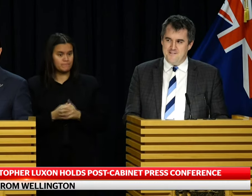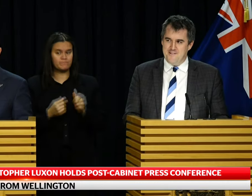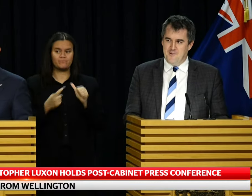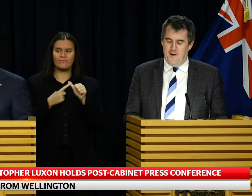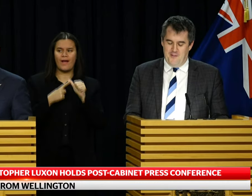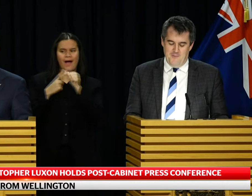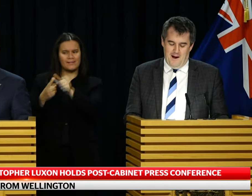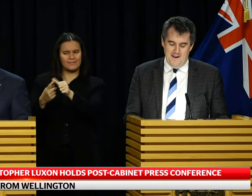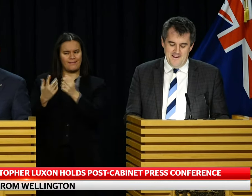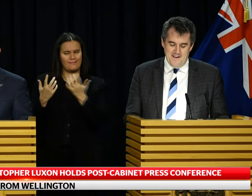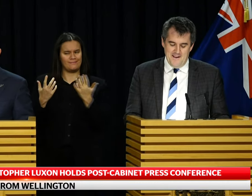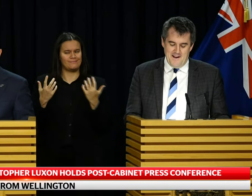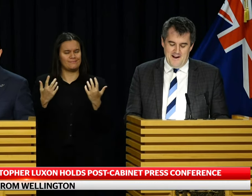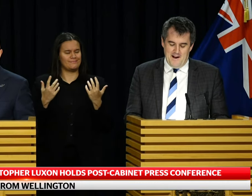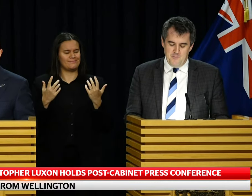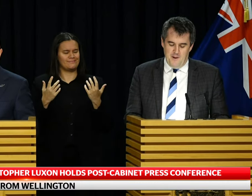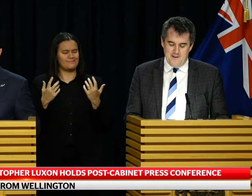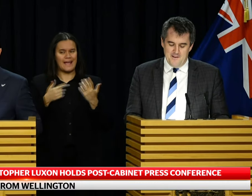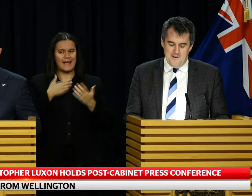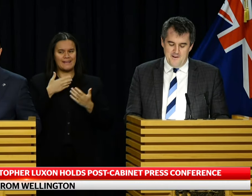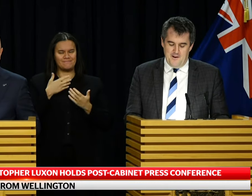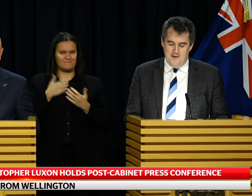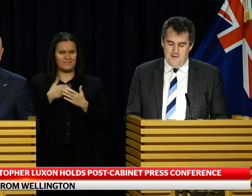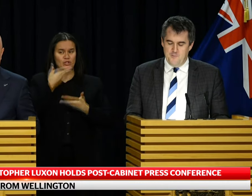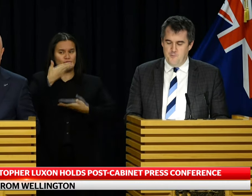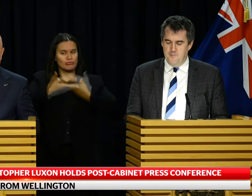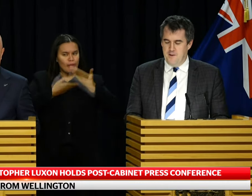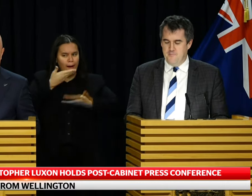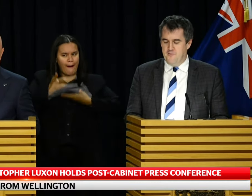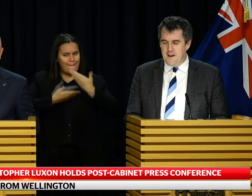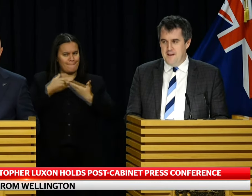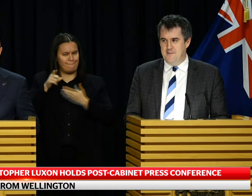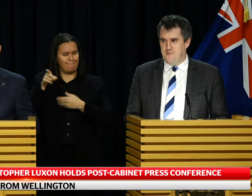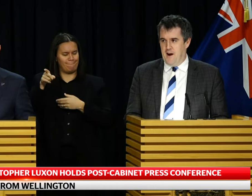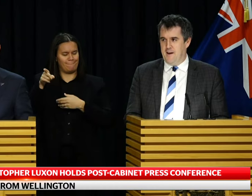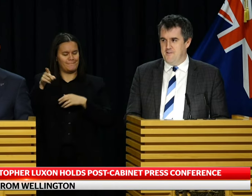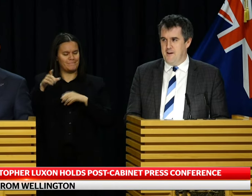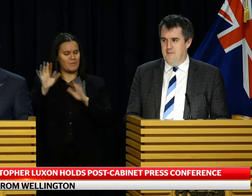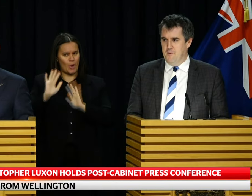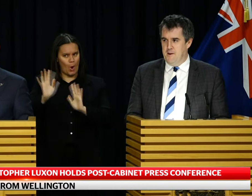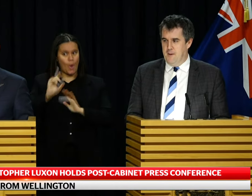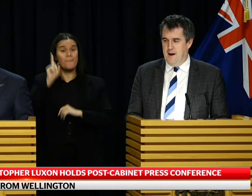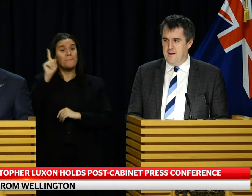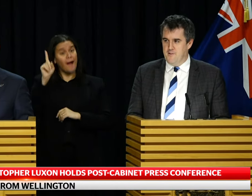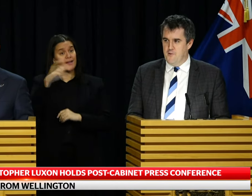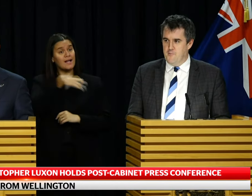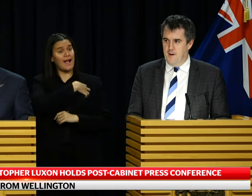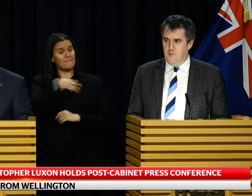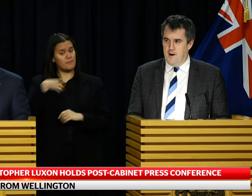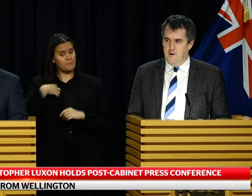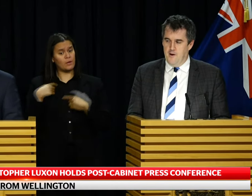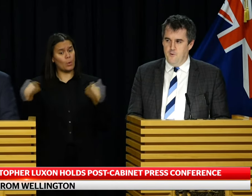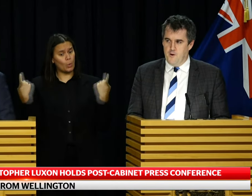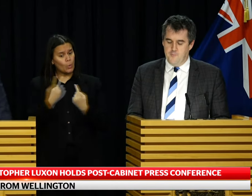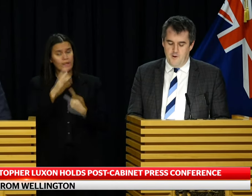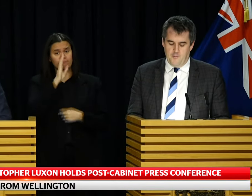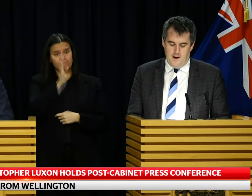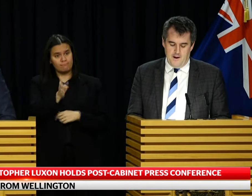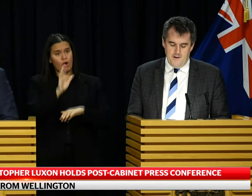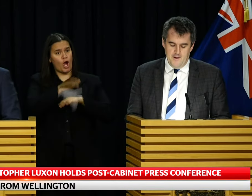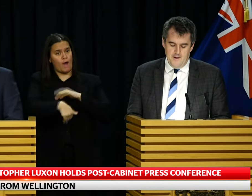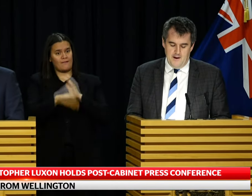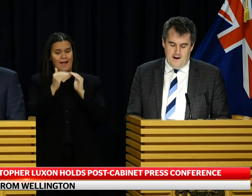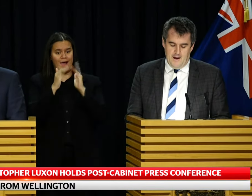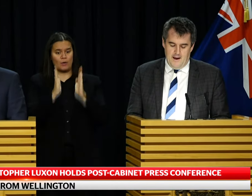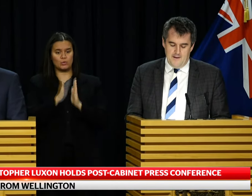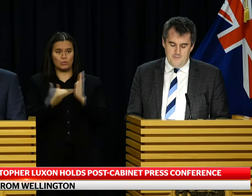put it quite that way, but we've been fairly frank as a government about our concerns about the way kāinga ora has been